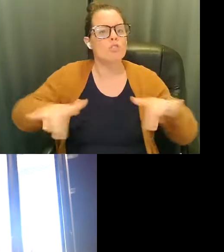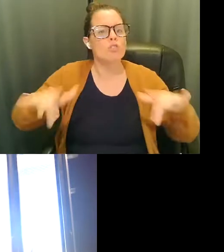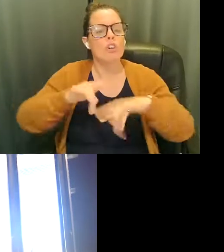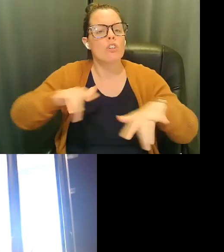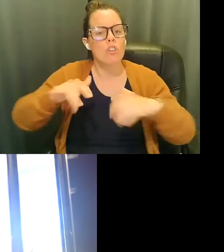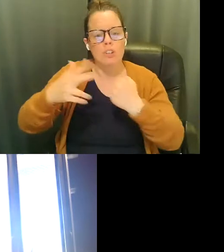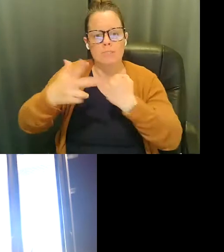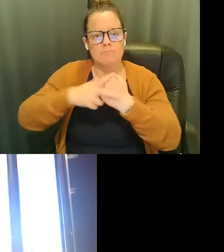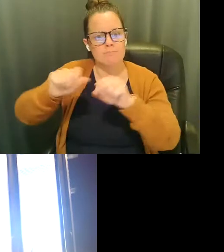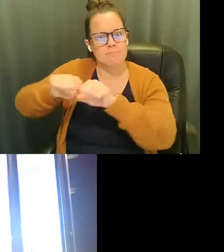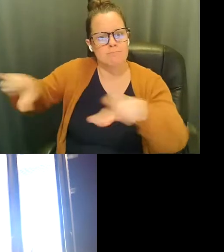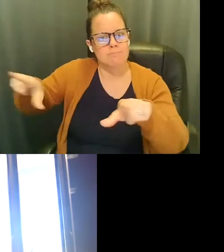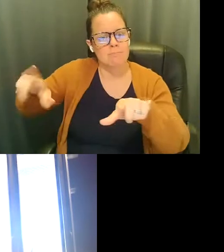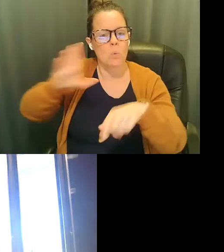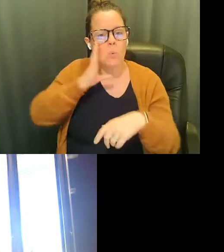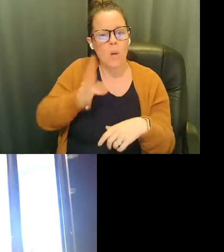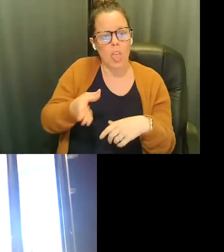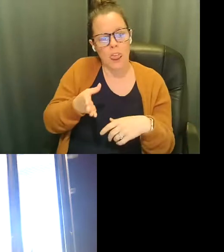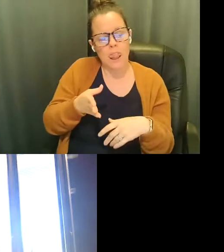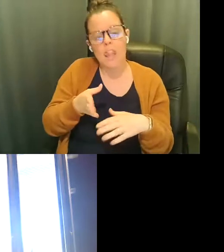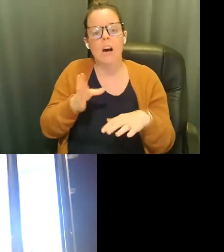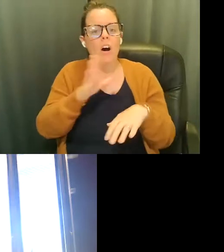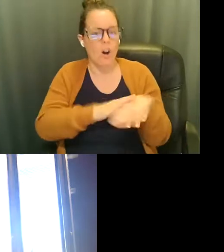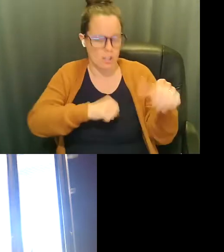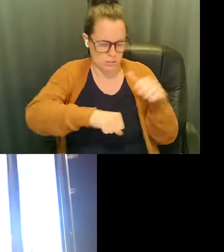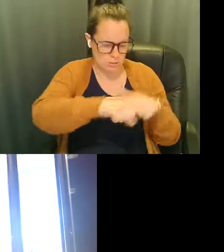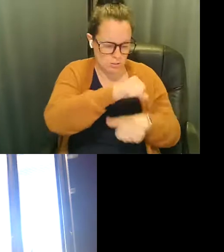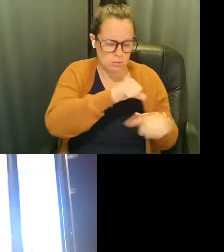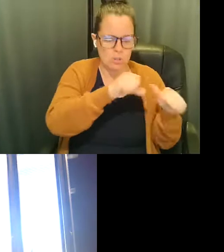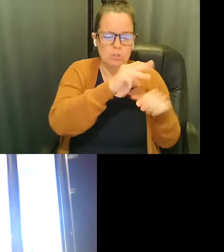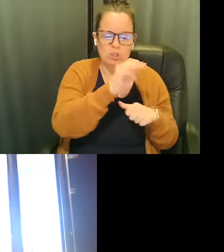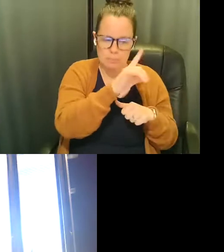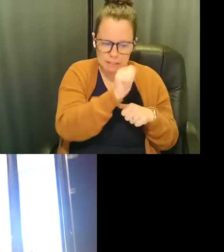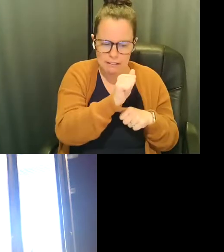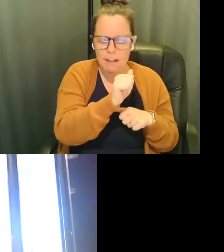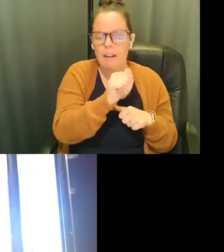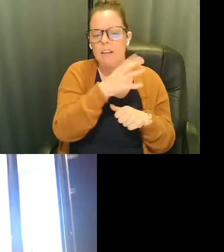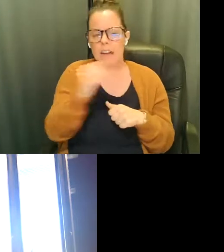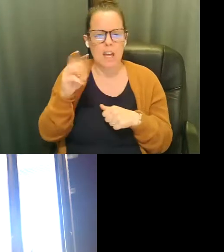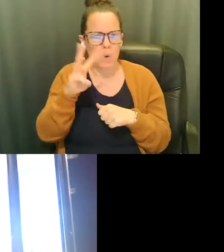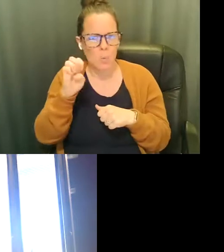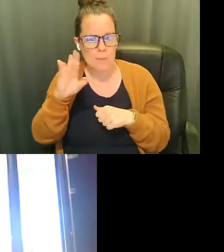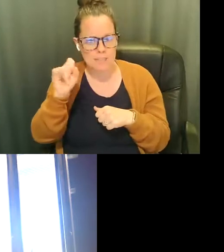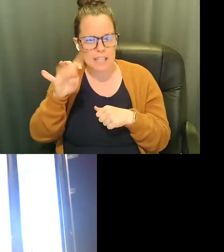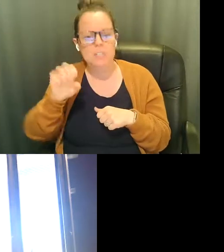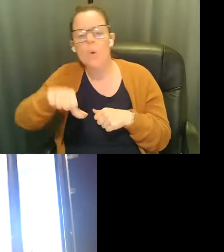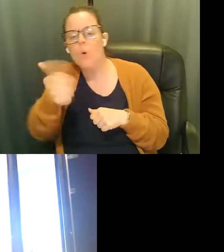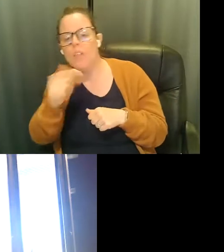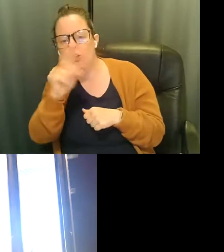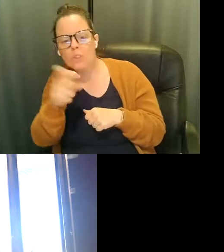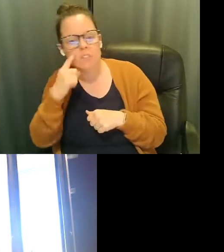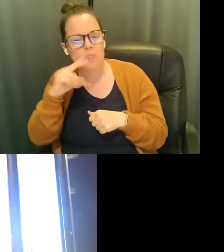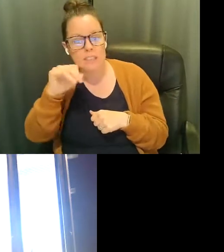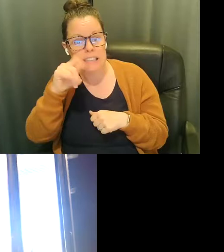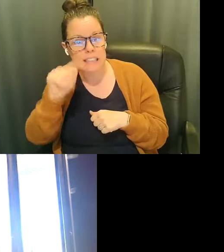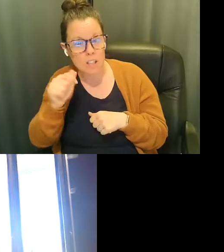out and as well on our social media and websites. there was a follow-up question to that for you, Nita. Do you have an estimate